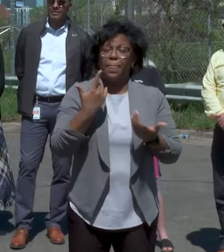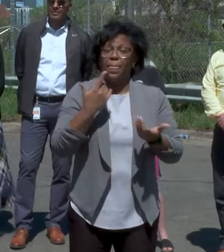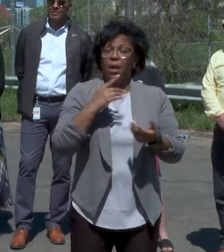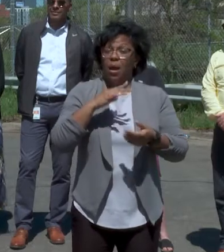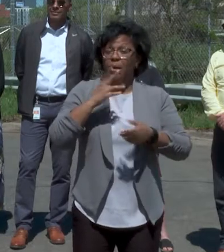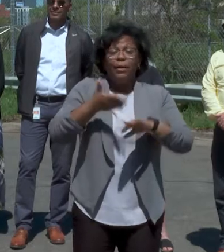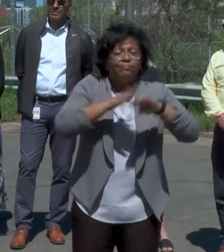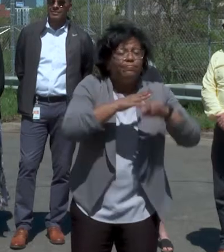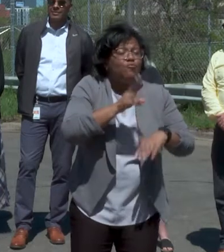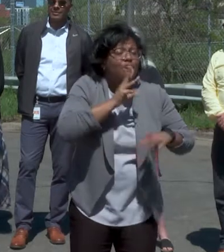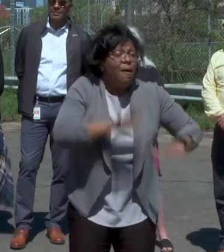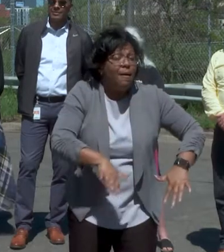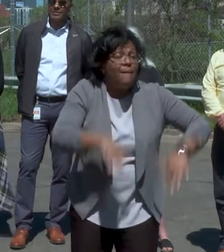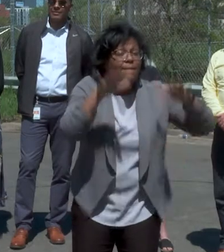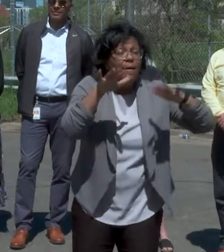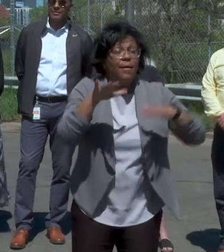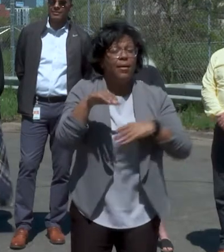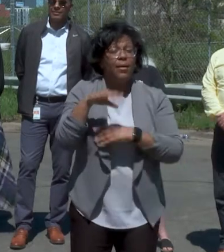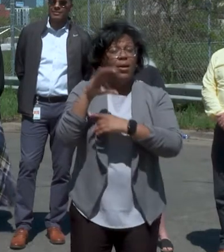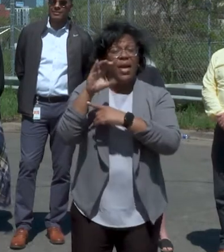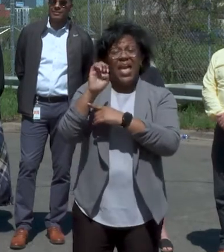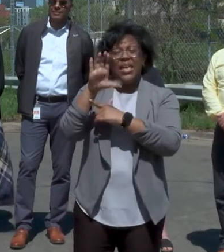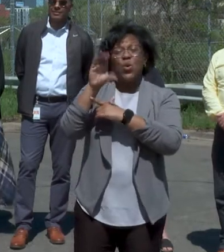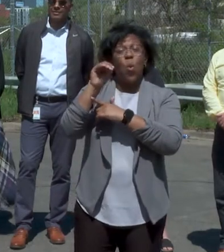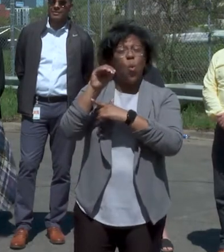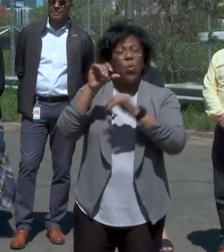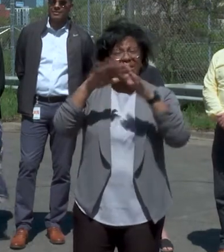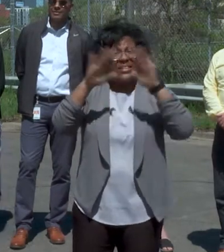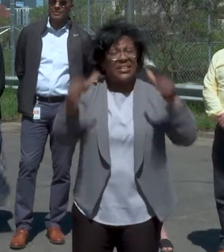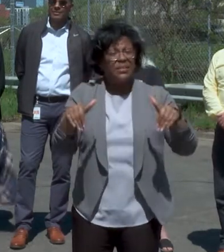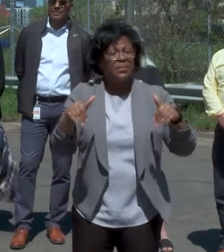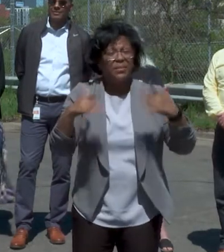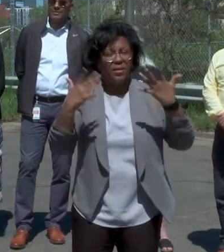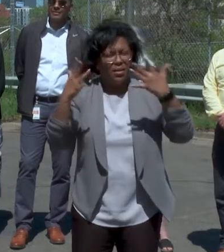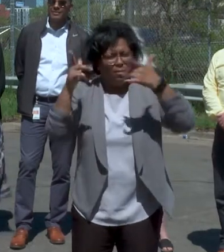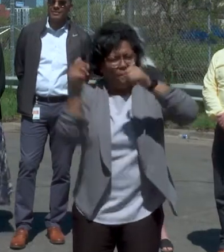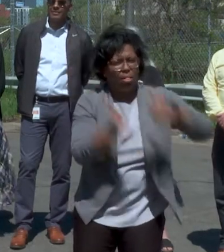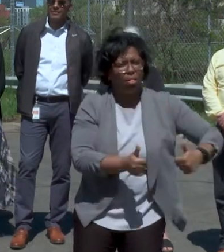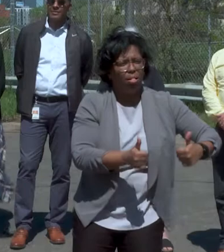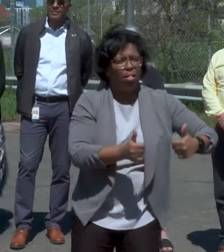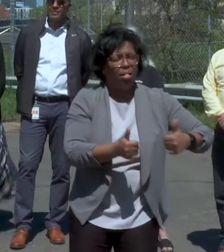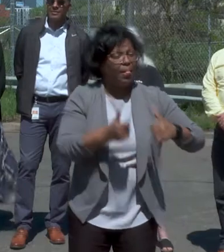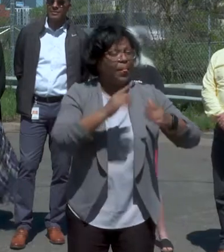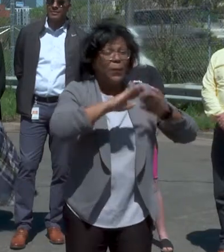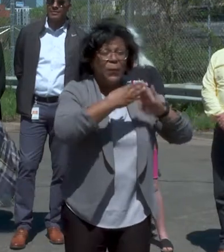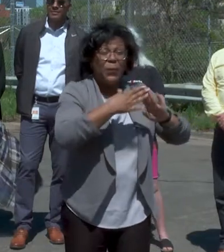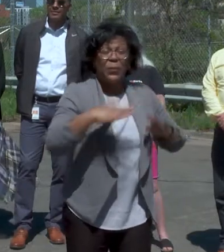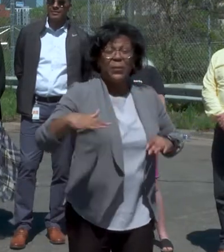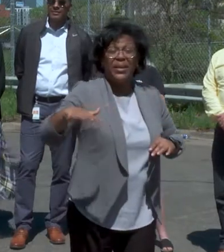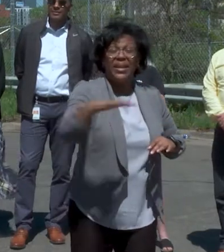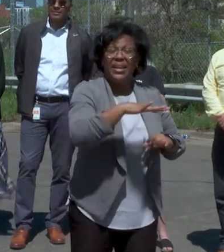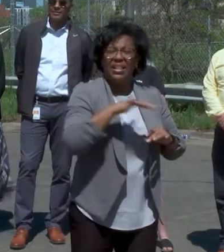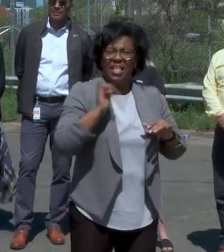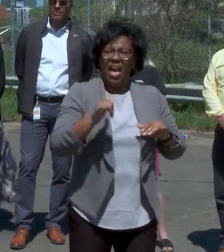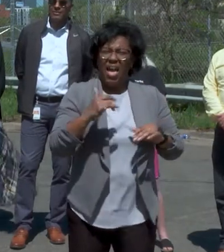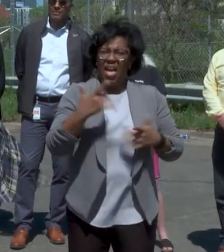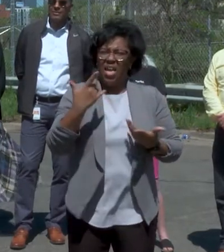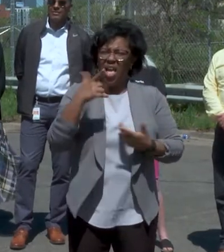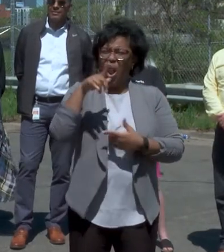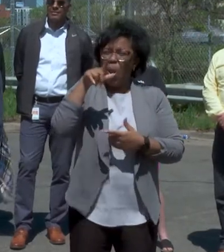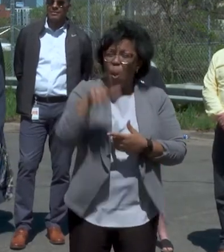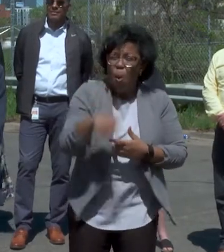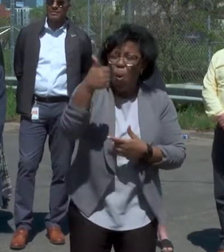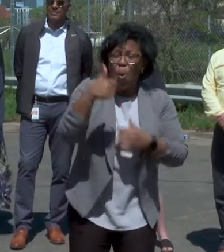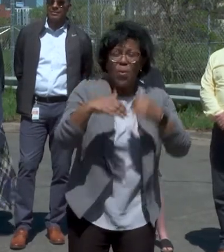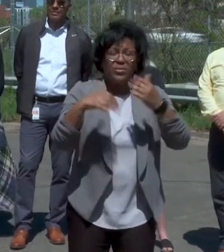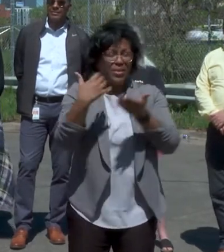degrading ecosystems. And our community's least advantaged communities and residents are impacted the most.